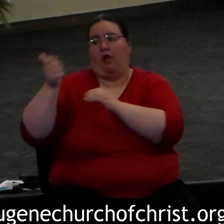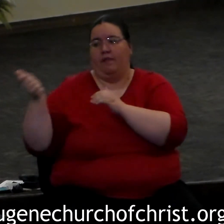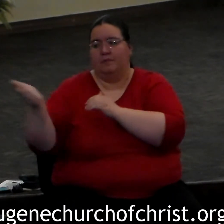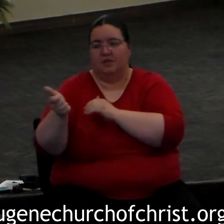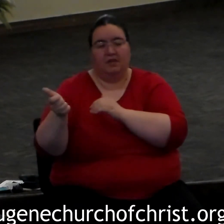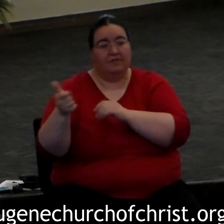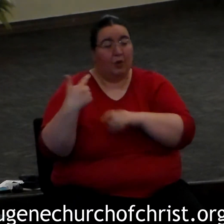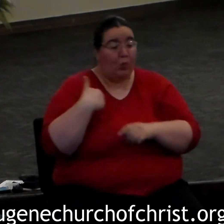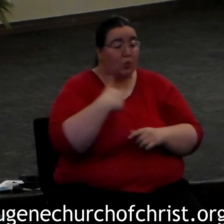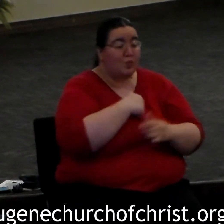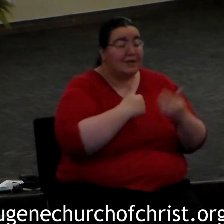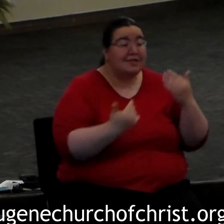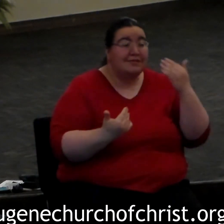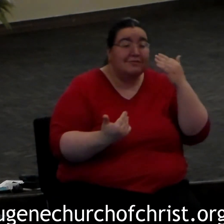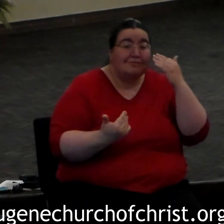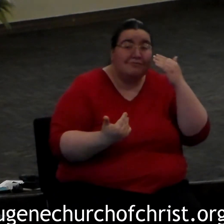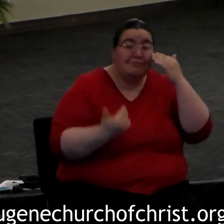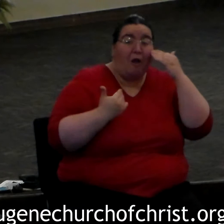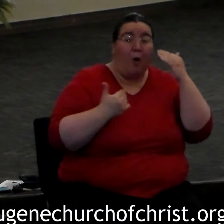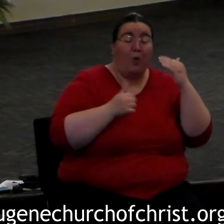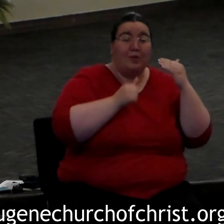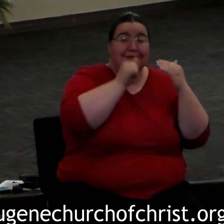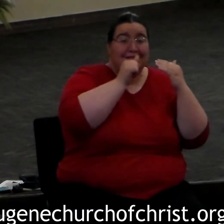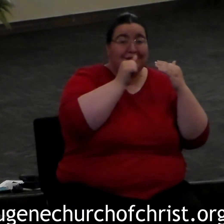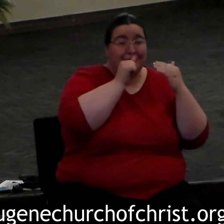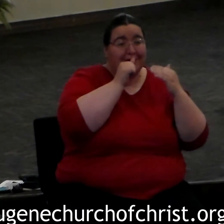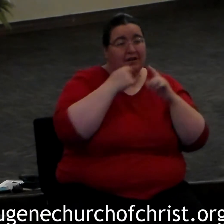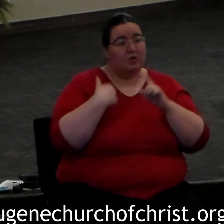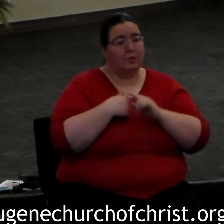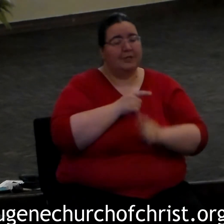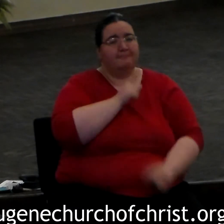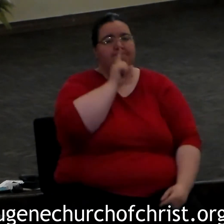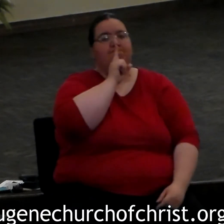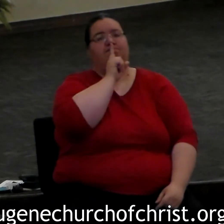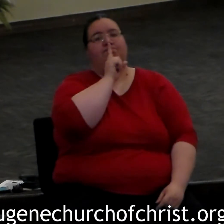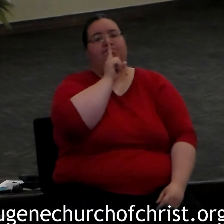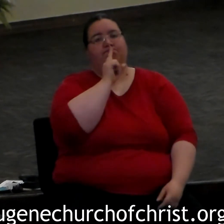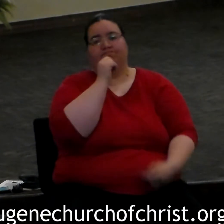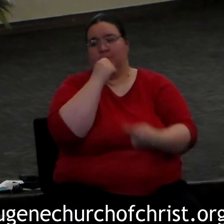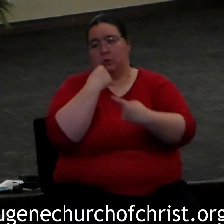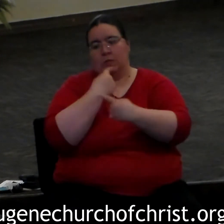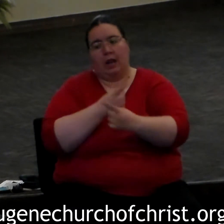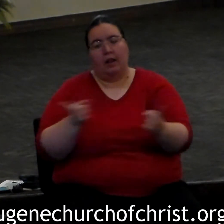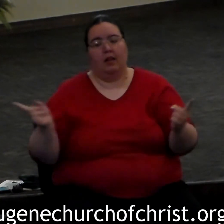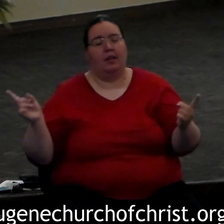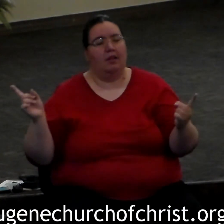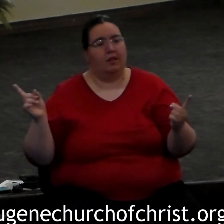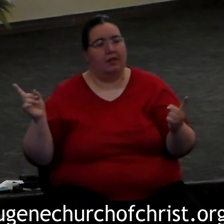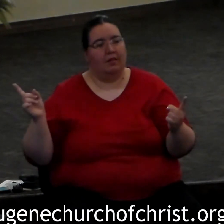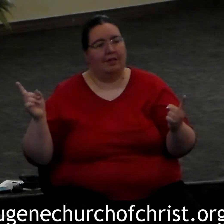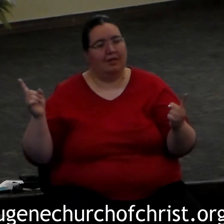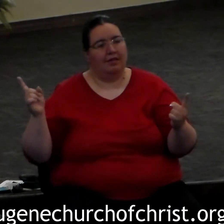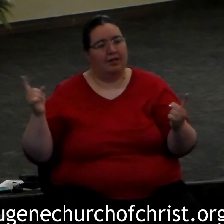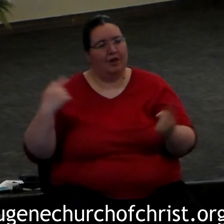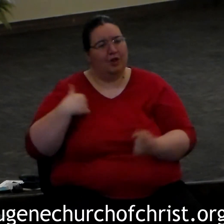We need to see this in a way that these people who take their friend to him and beg for help see something that